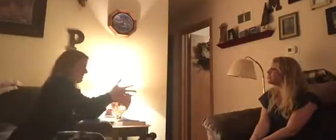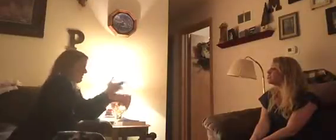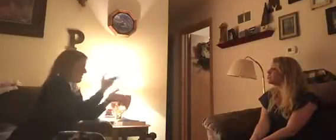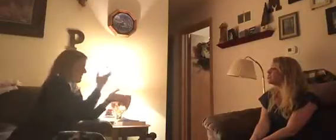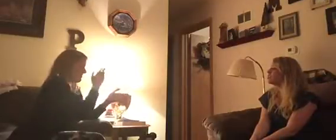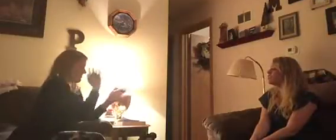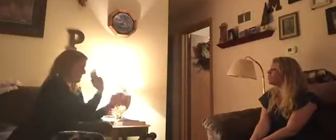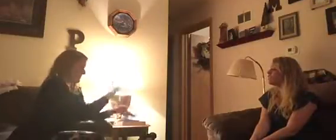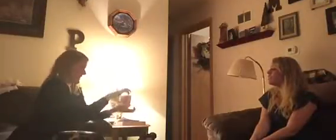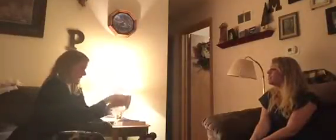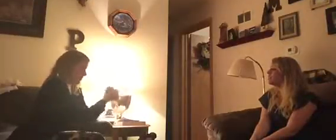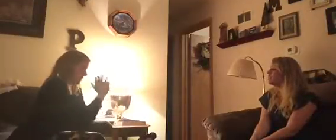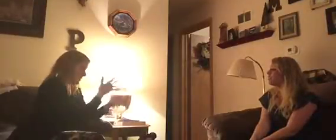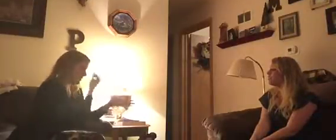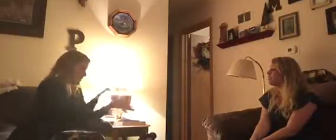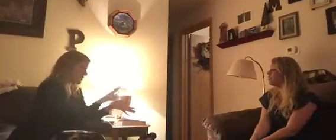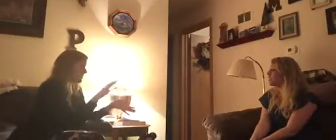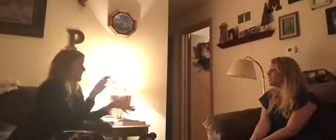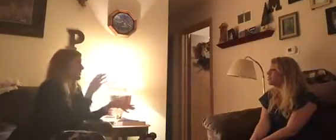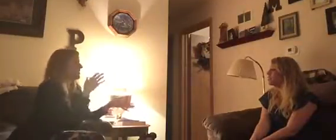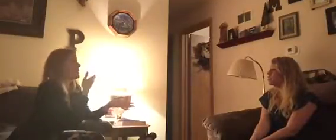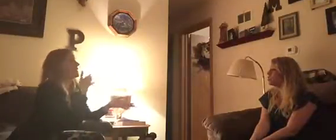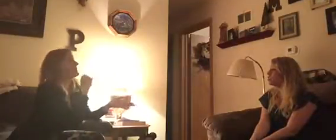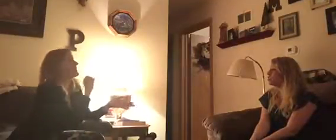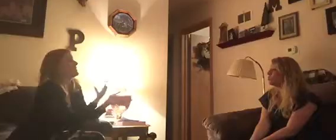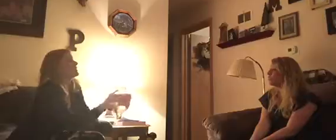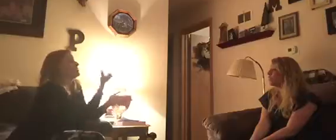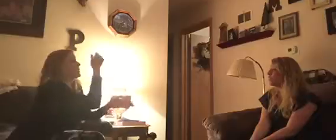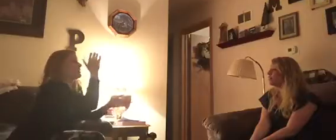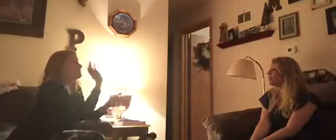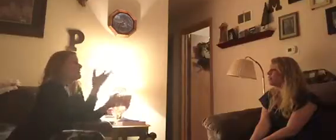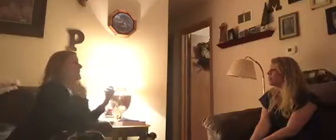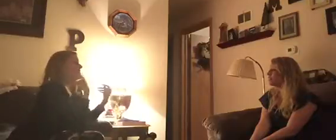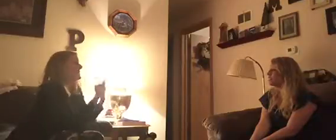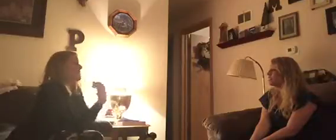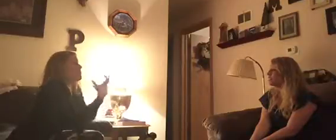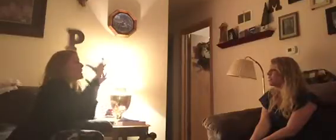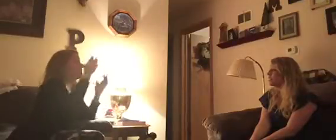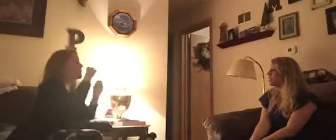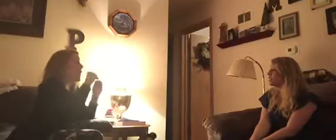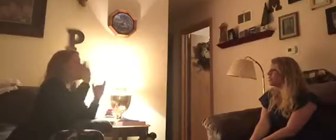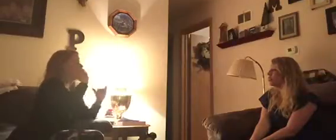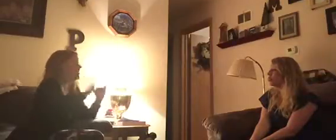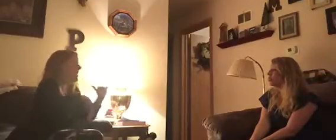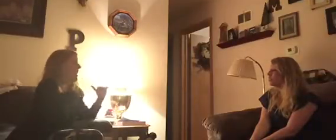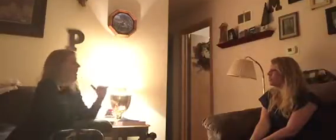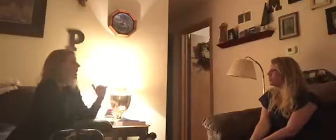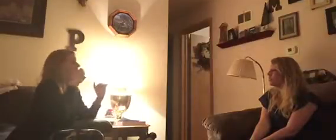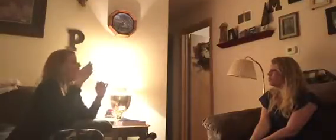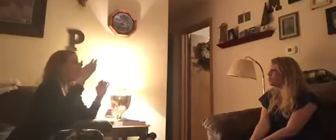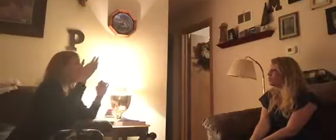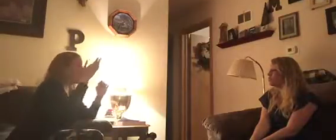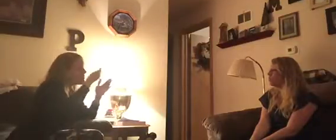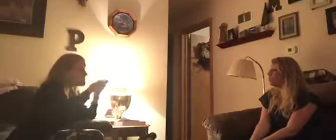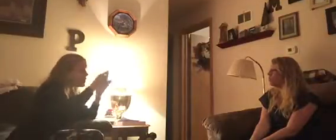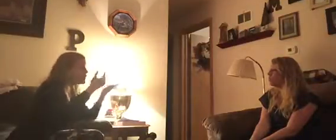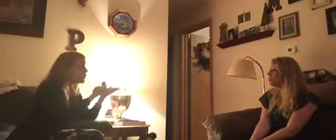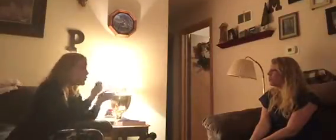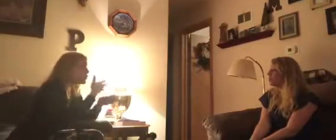So if you just leave the damage and you just don't take care of it, is it, do you save much more